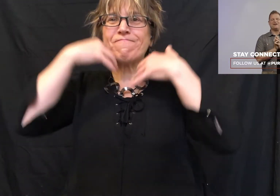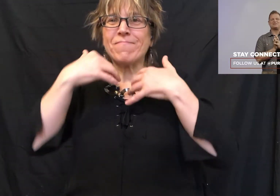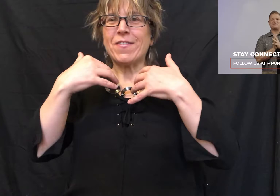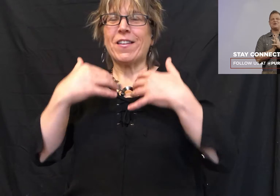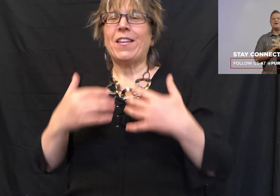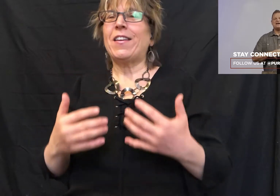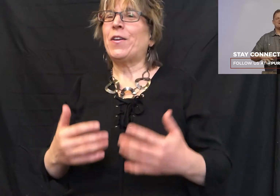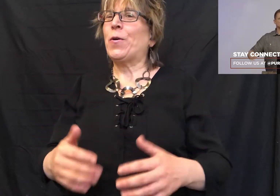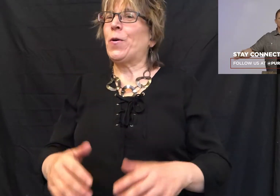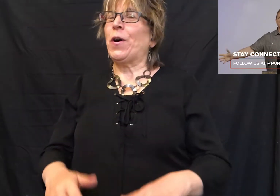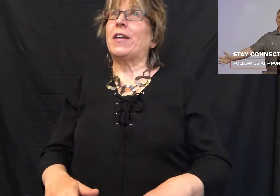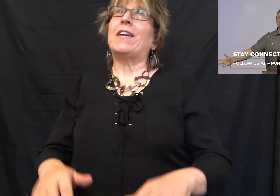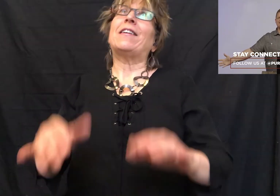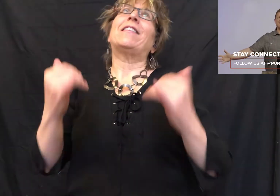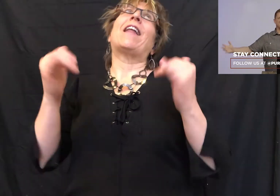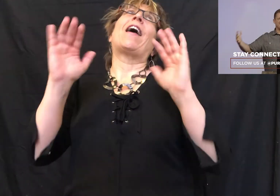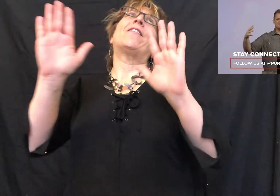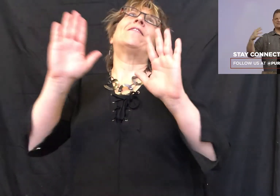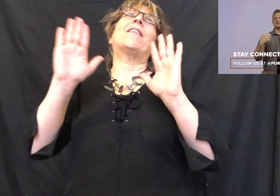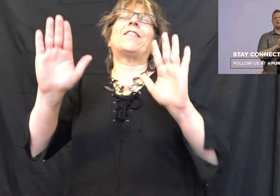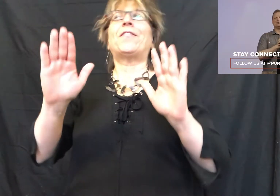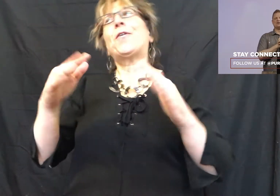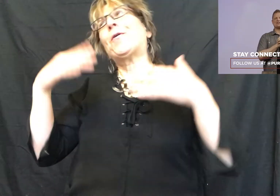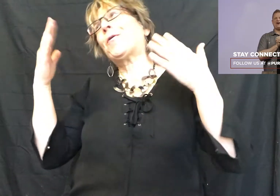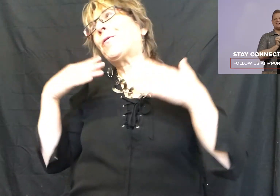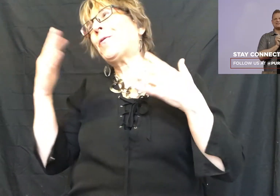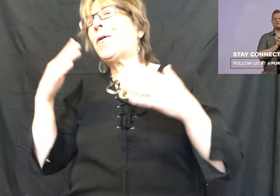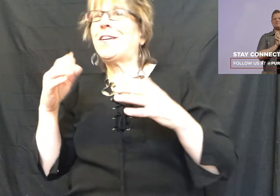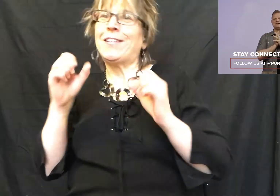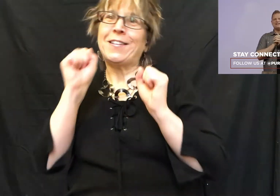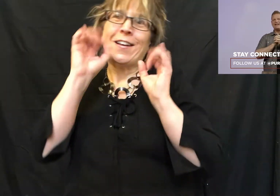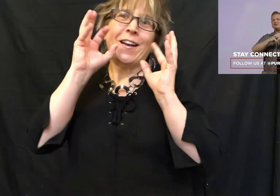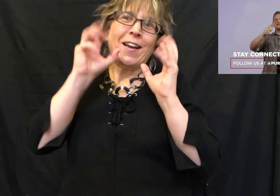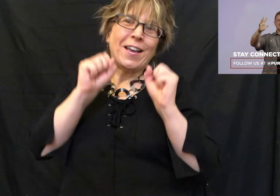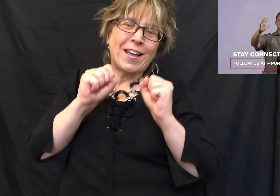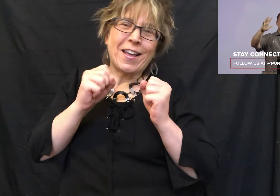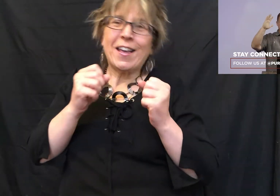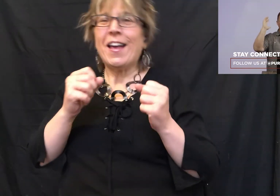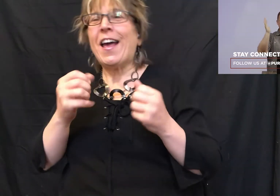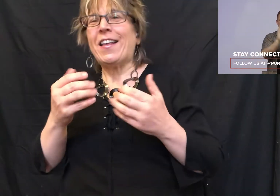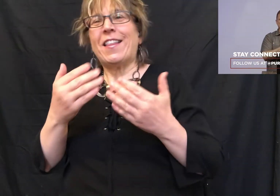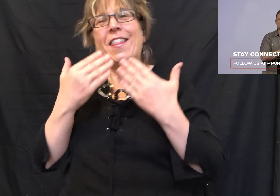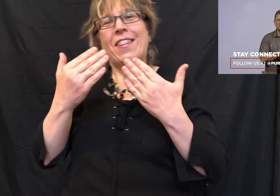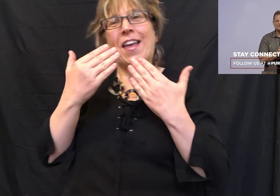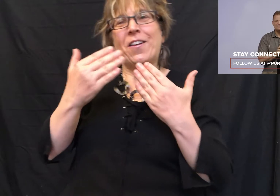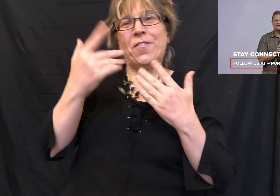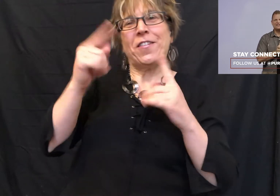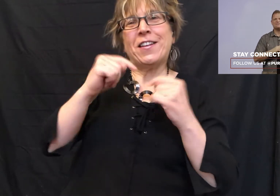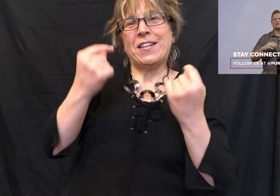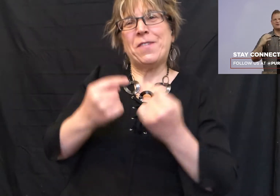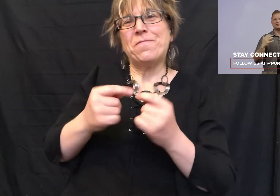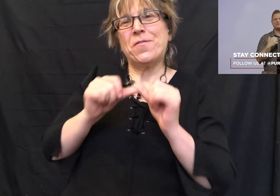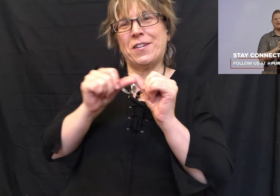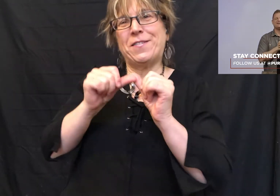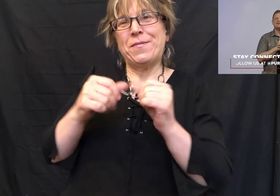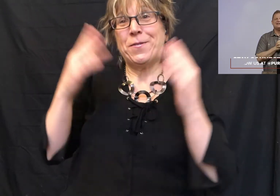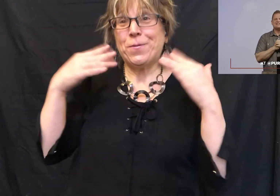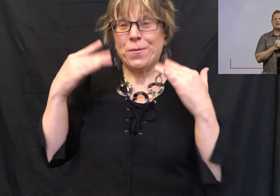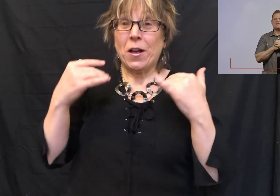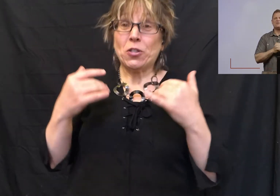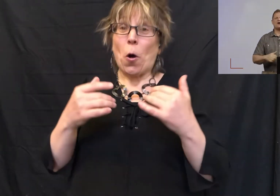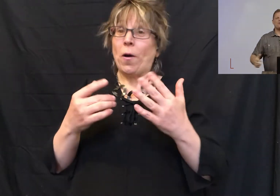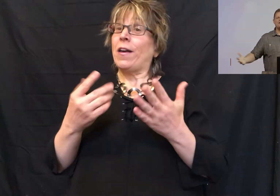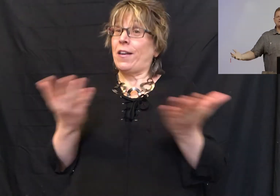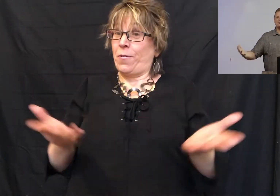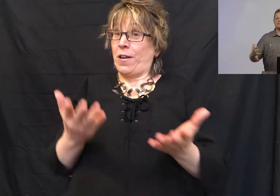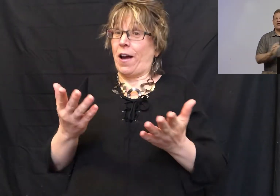of my face. So great in here today, nice and cool. It's awesome. Thank you, Casey. Thank you, team, for all that you do to keep me cool up here.